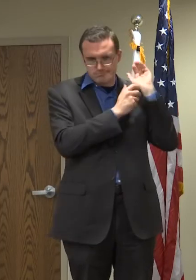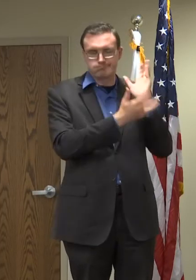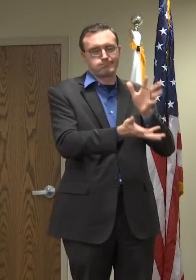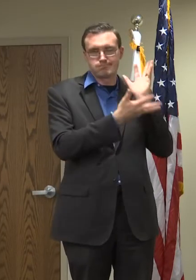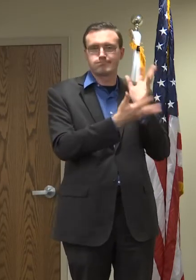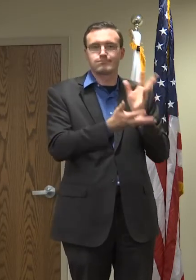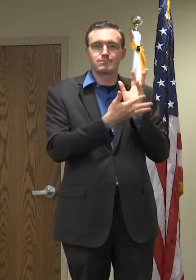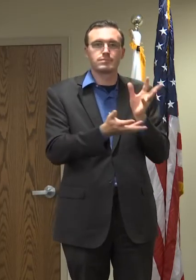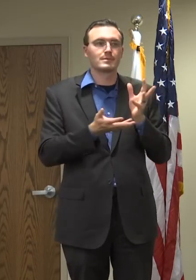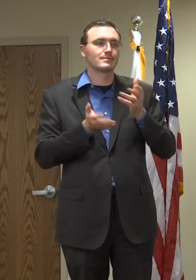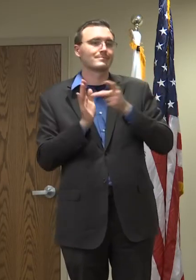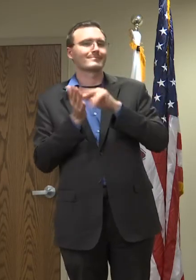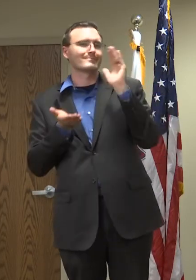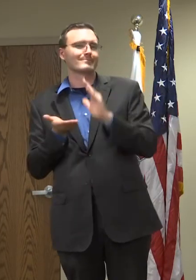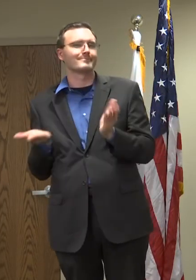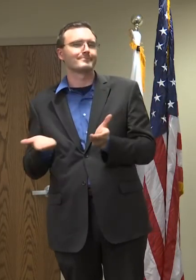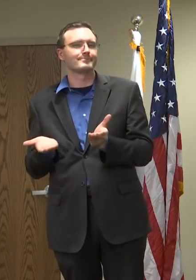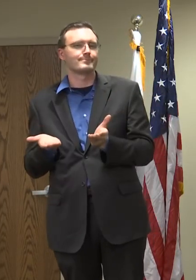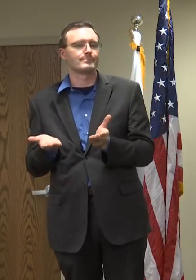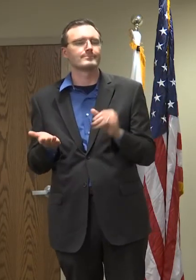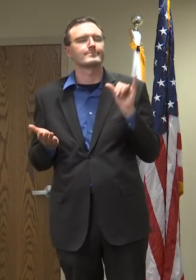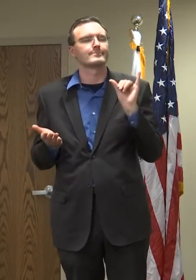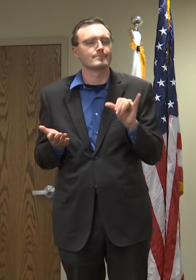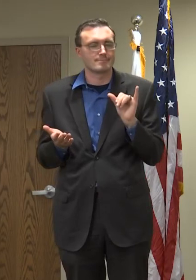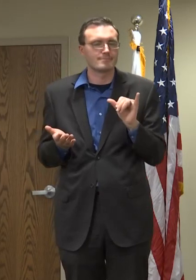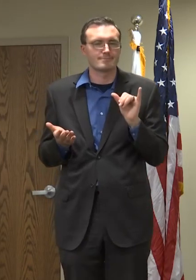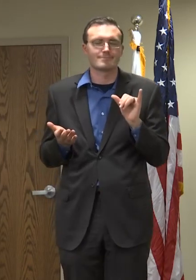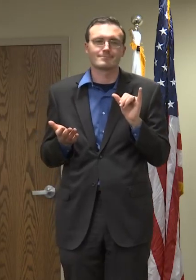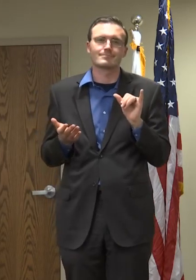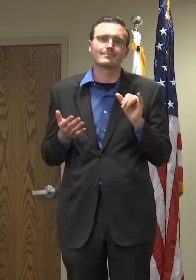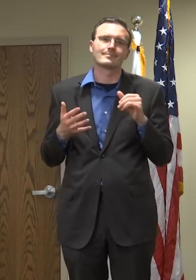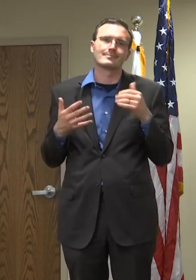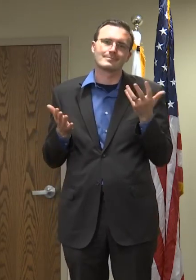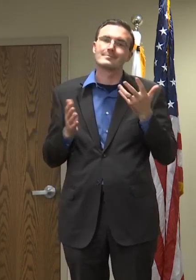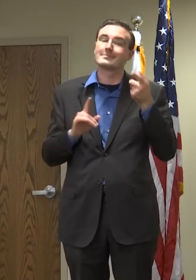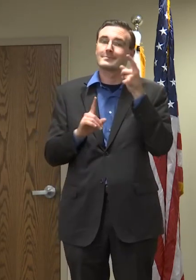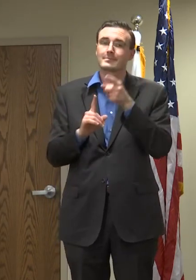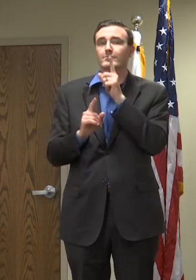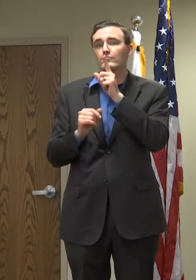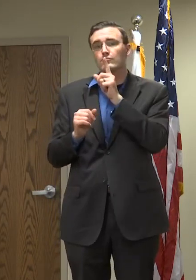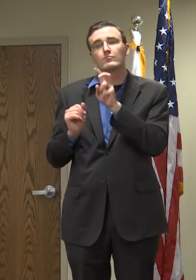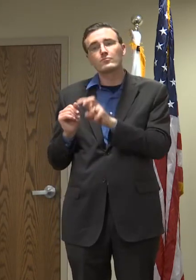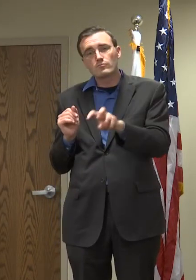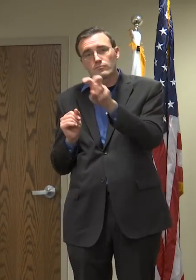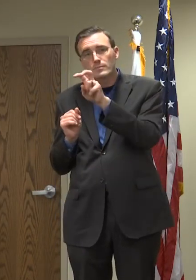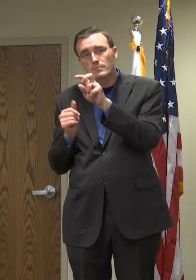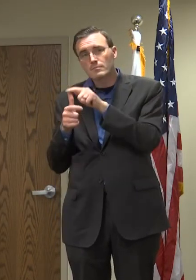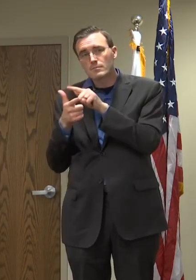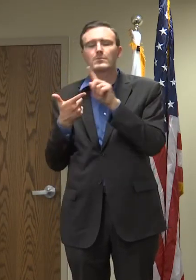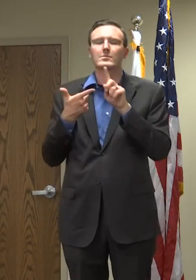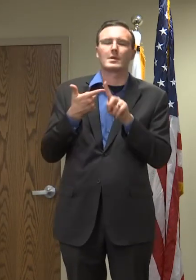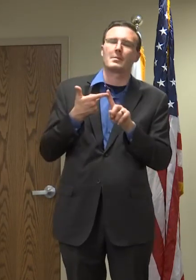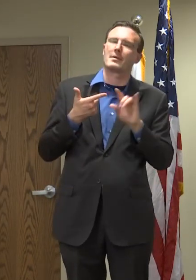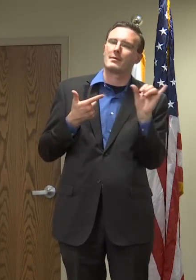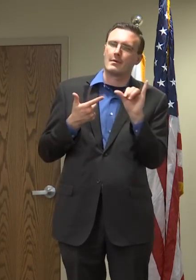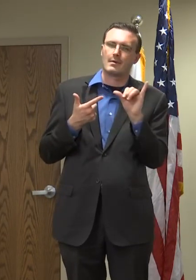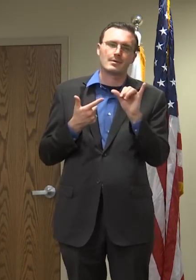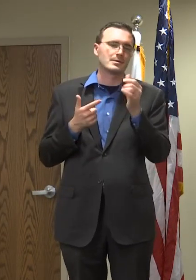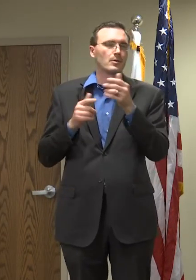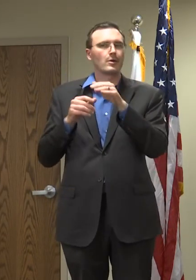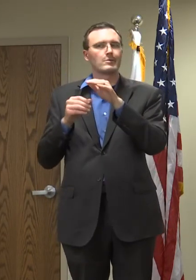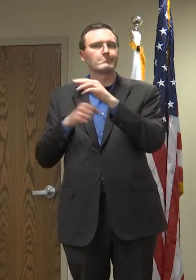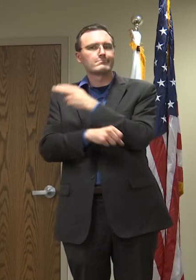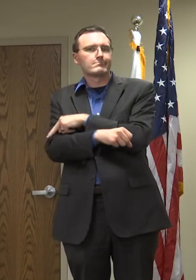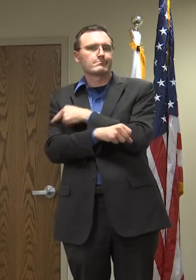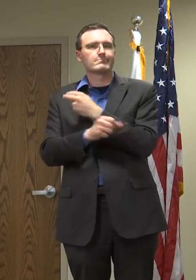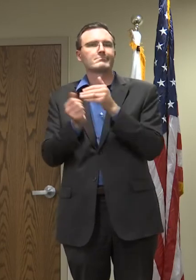out there as well. So again, I come back to it's not only just the travel, it's the impact it has on healthcare system overall and some of our